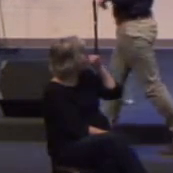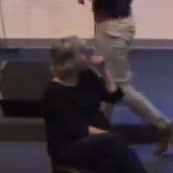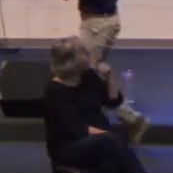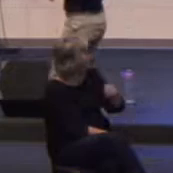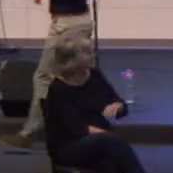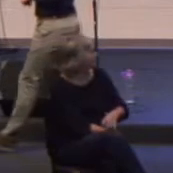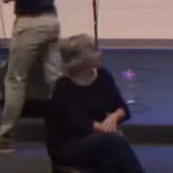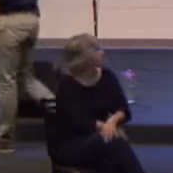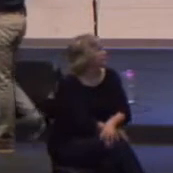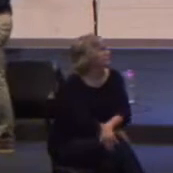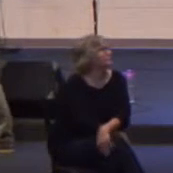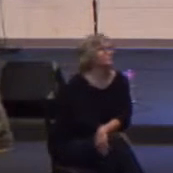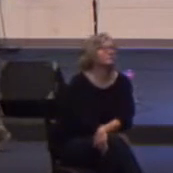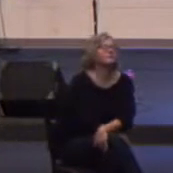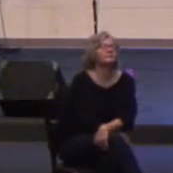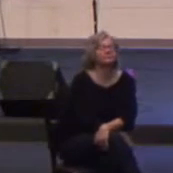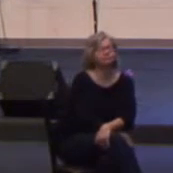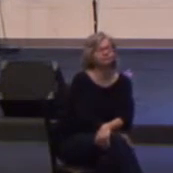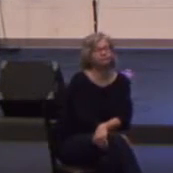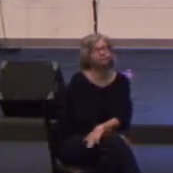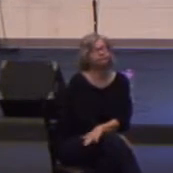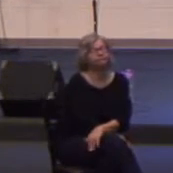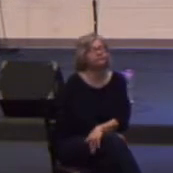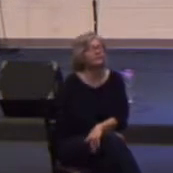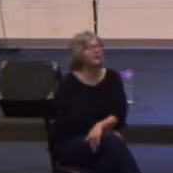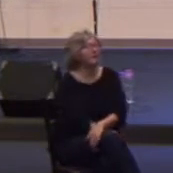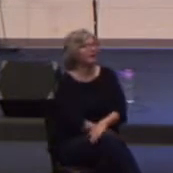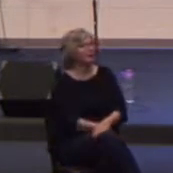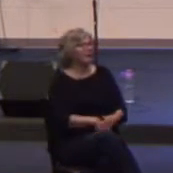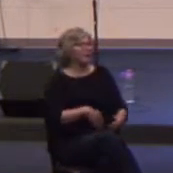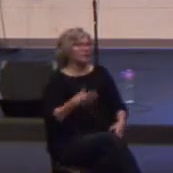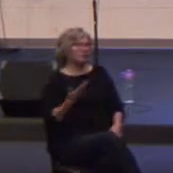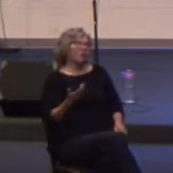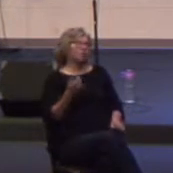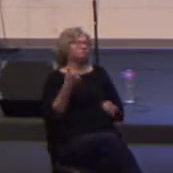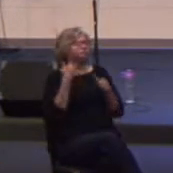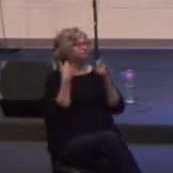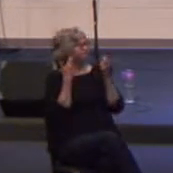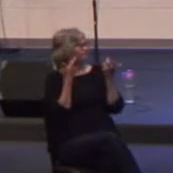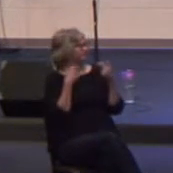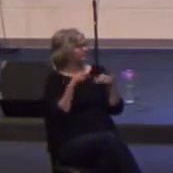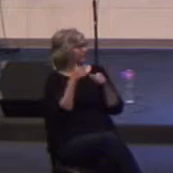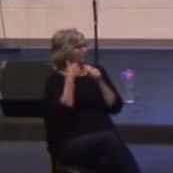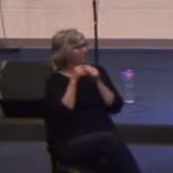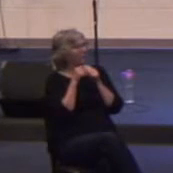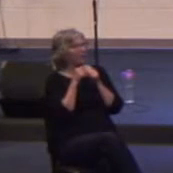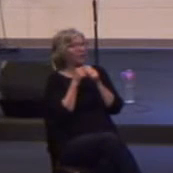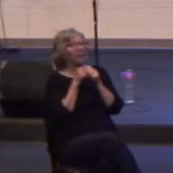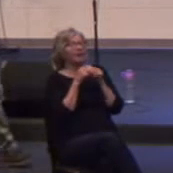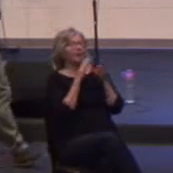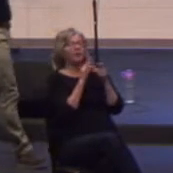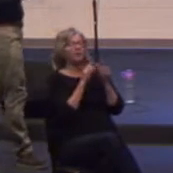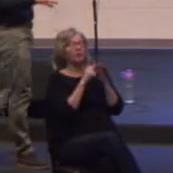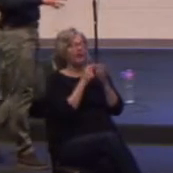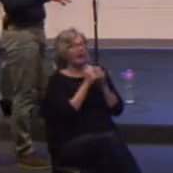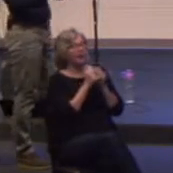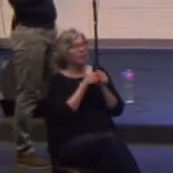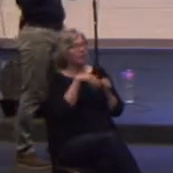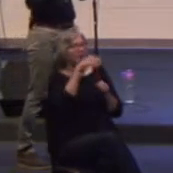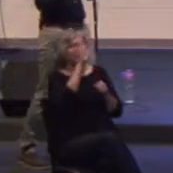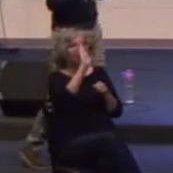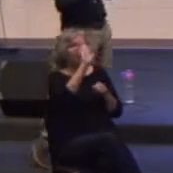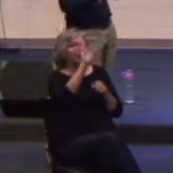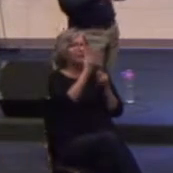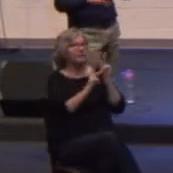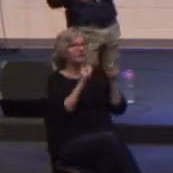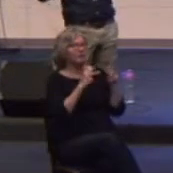the book of Exodus. And so as you recall, the Exodus story started with God's people stuck